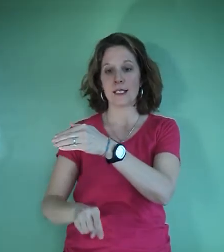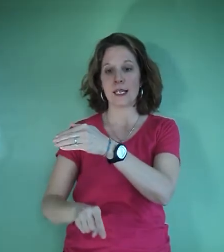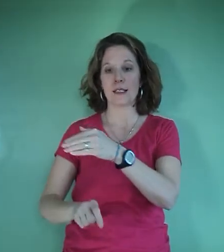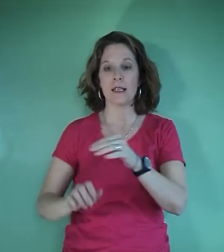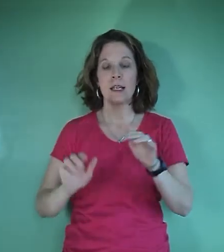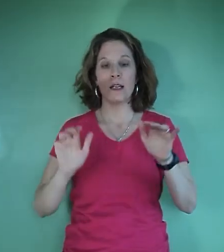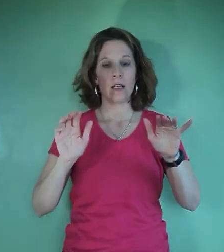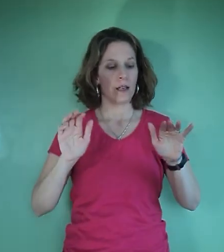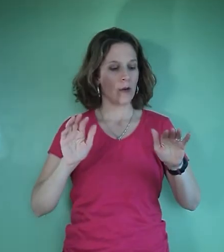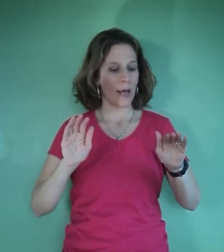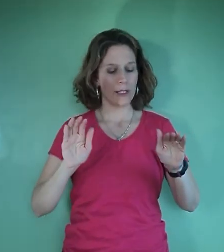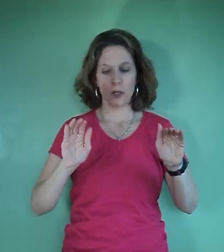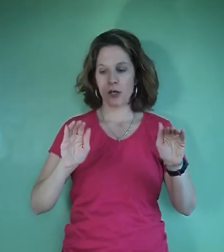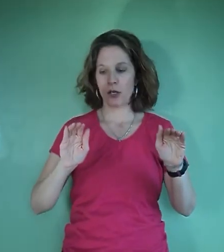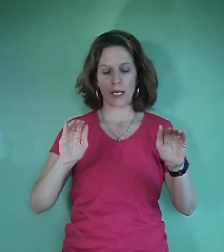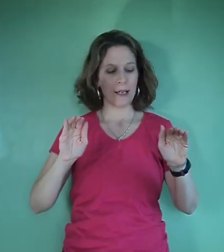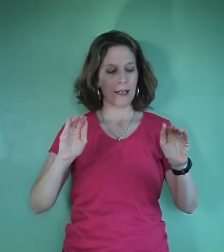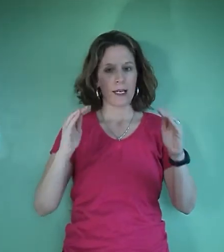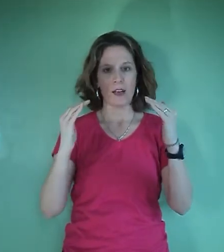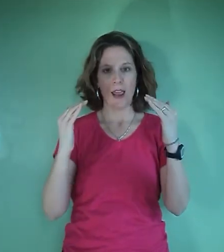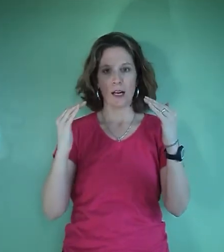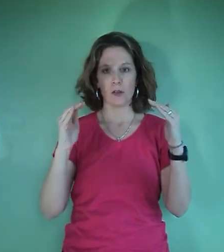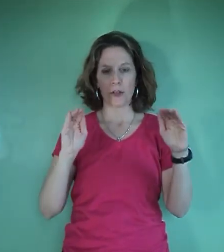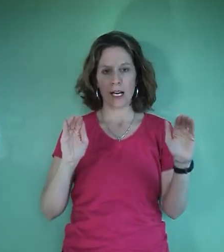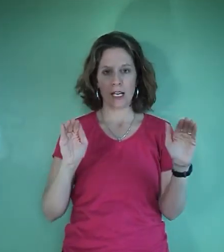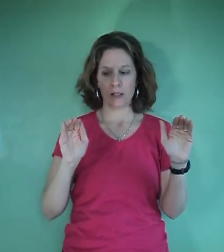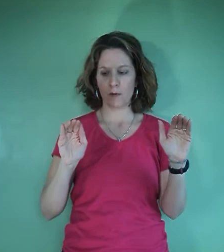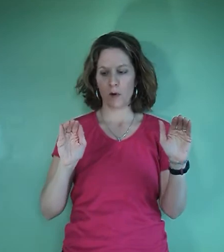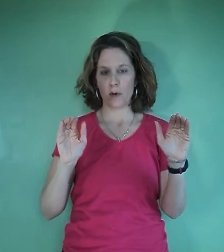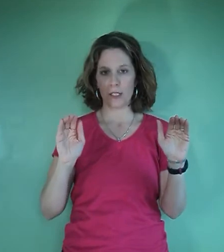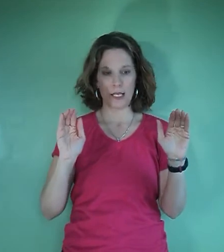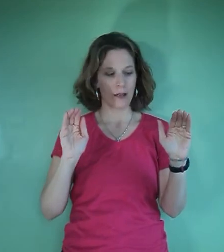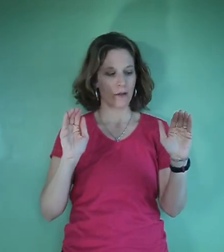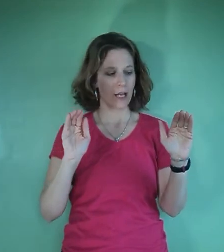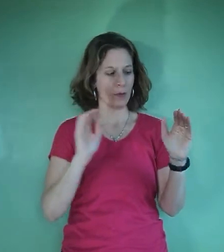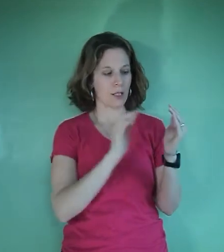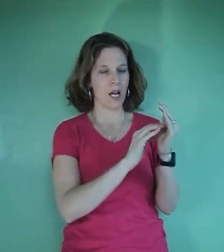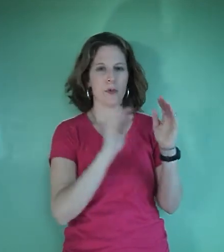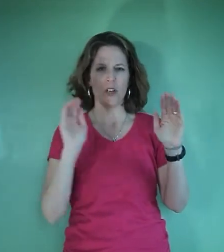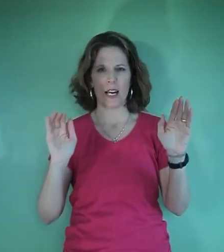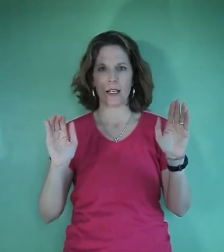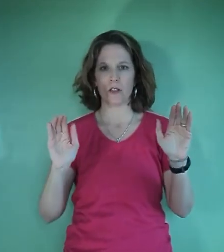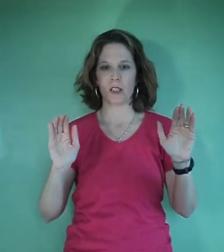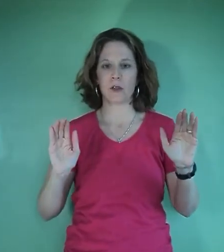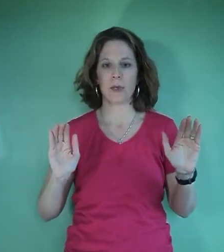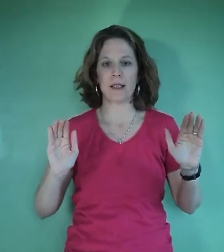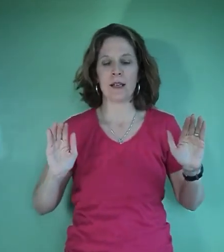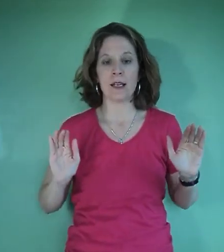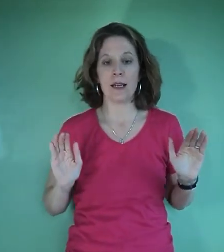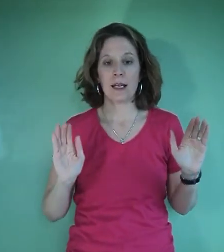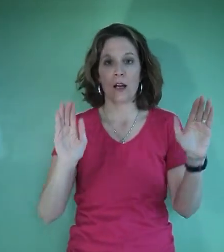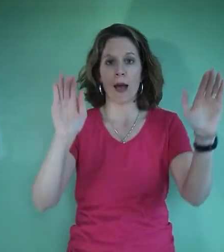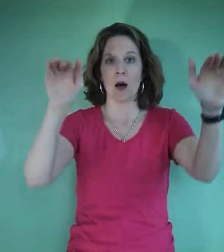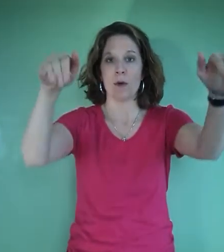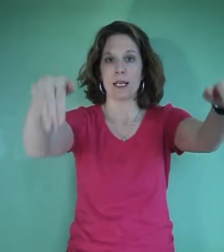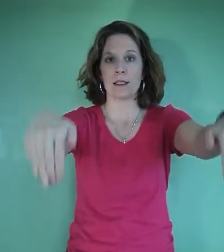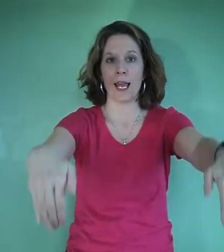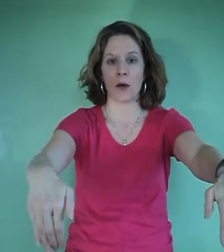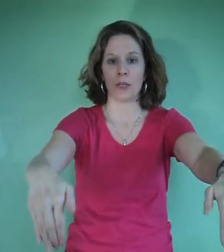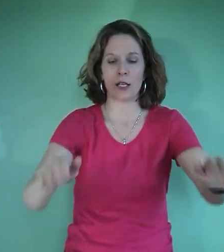Katyn for massacre, you're going to kind of angle your hands forwards, kind of cup your hands just a little bit, and come out and down like you're